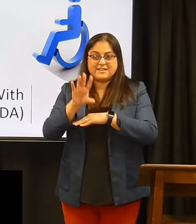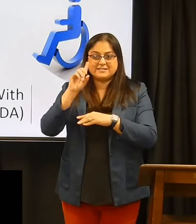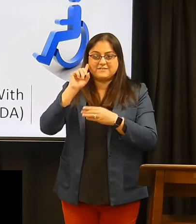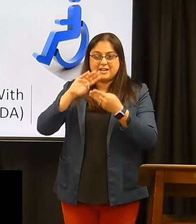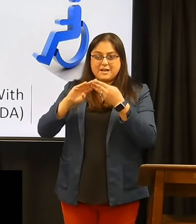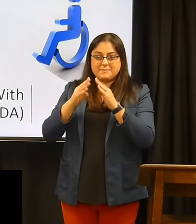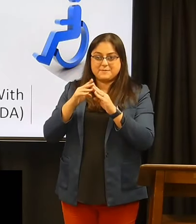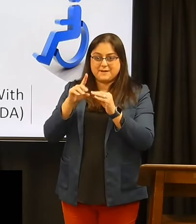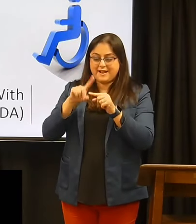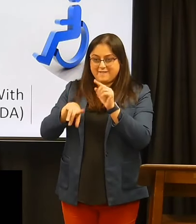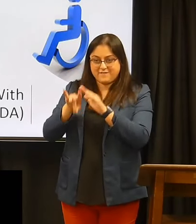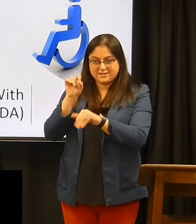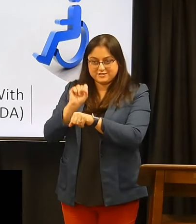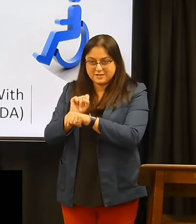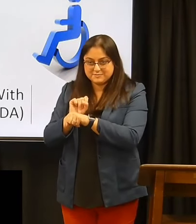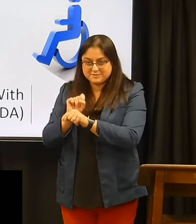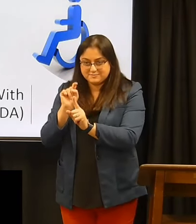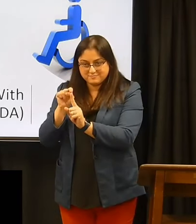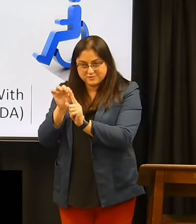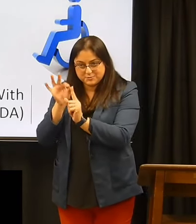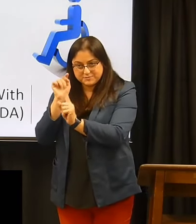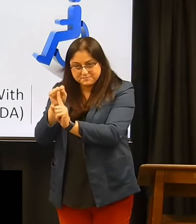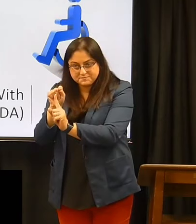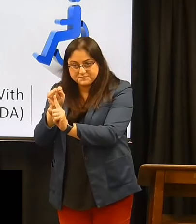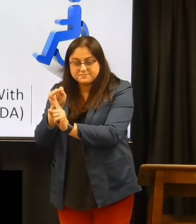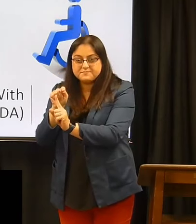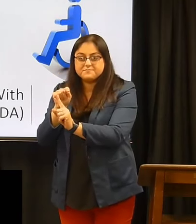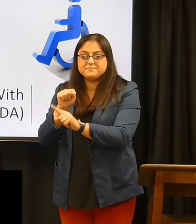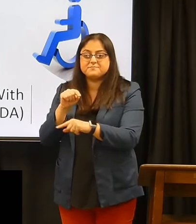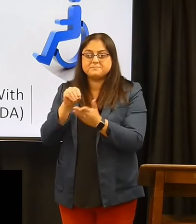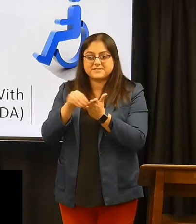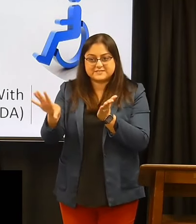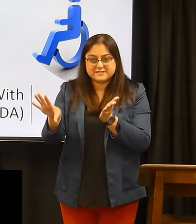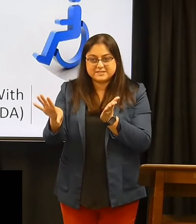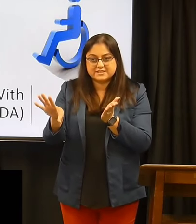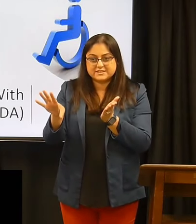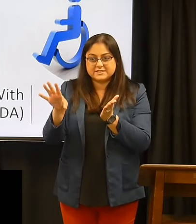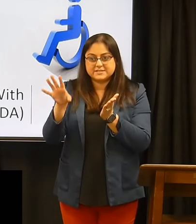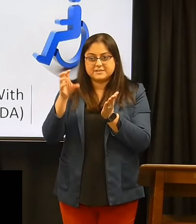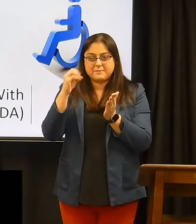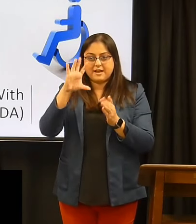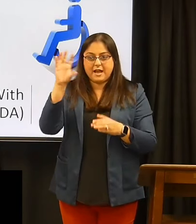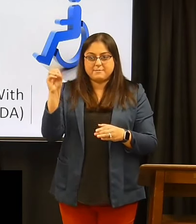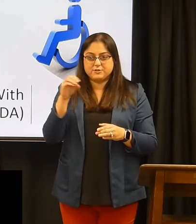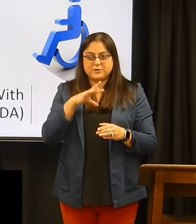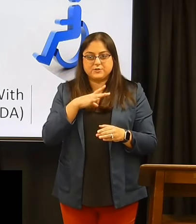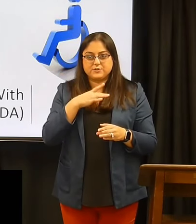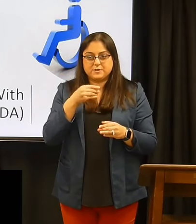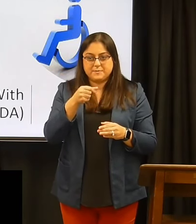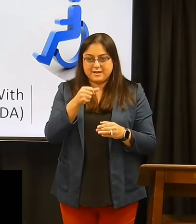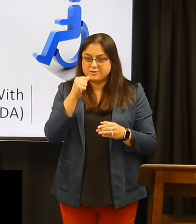are expensive, and I think that affects the deaf community not being able to find jobs because companies don't want to